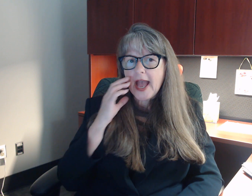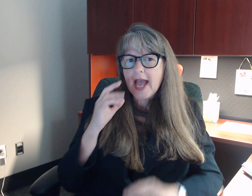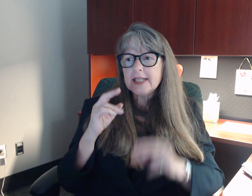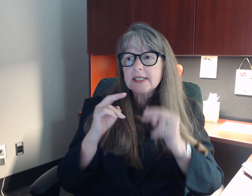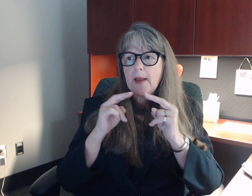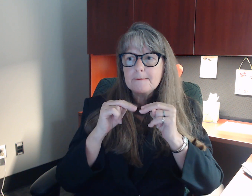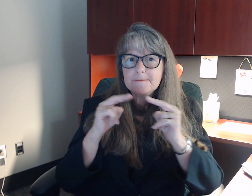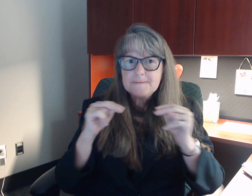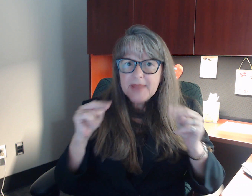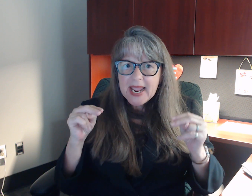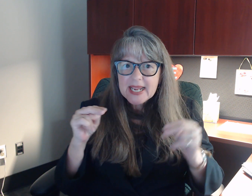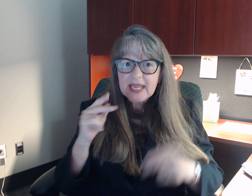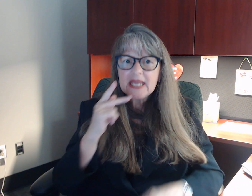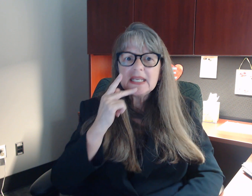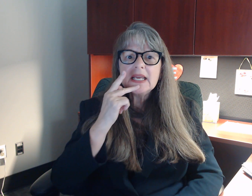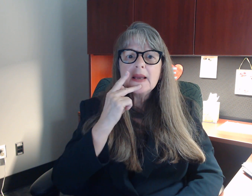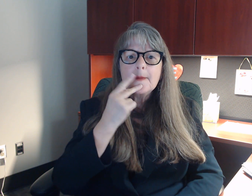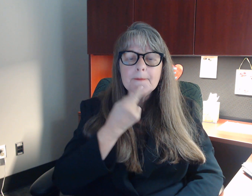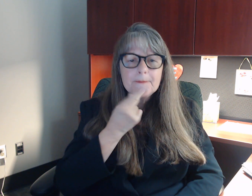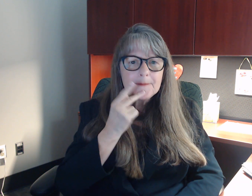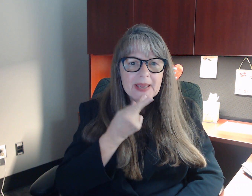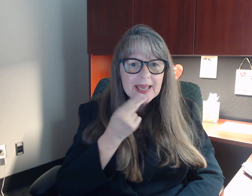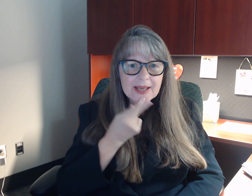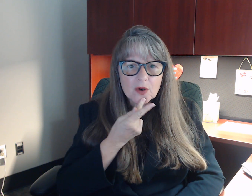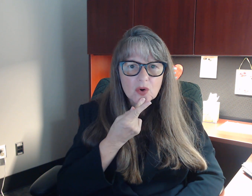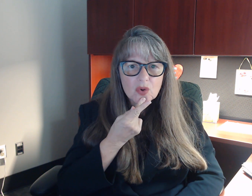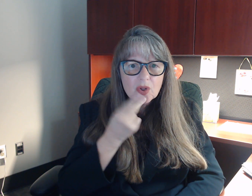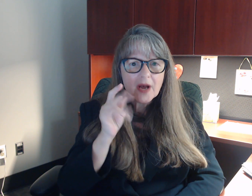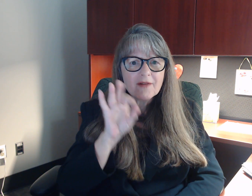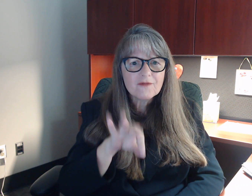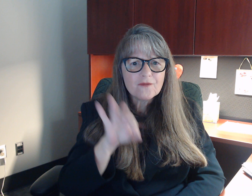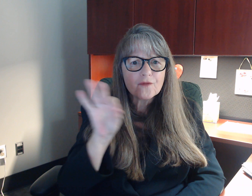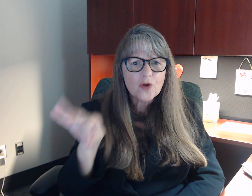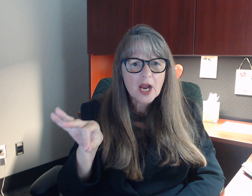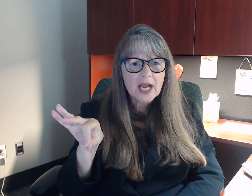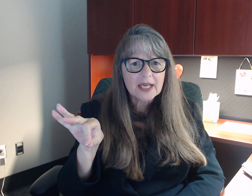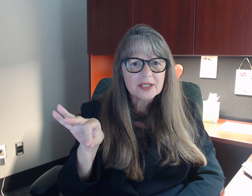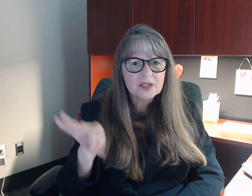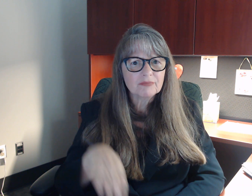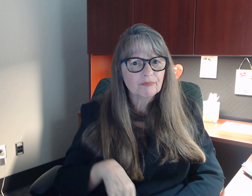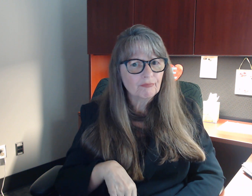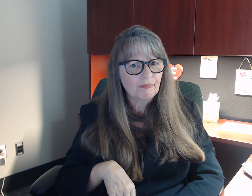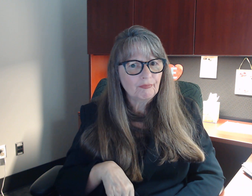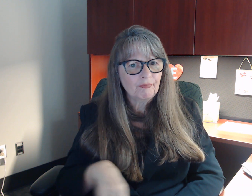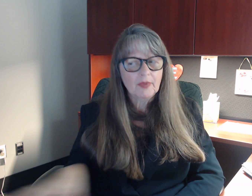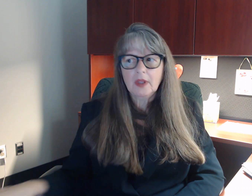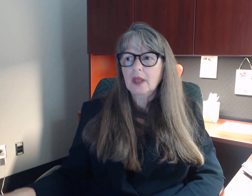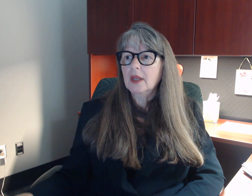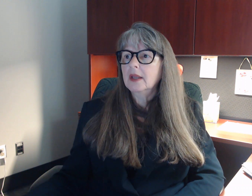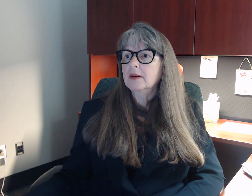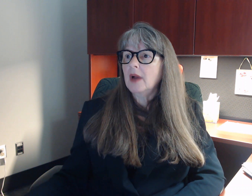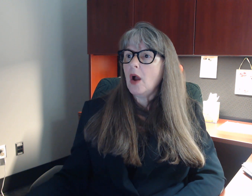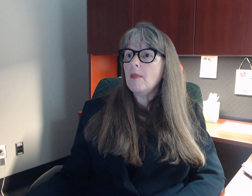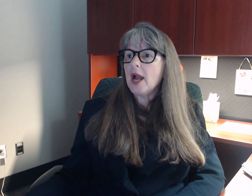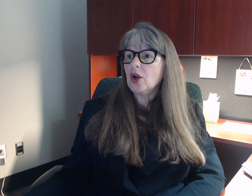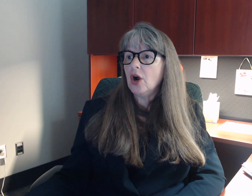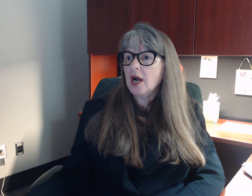fat bacon pickle fries. Oh my